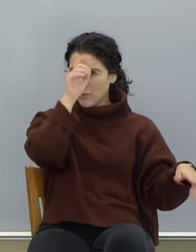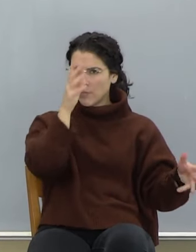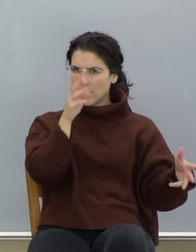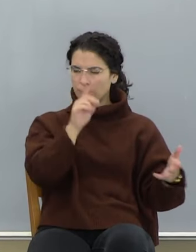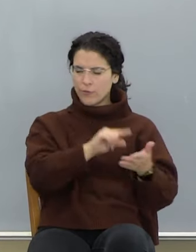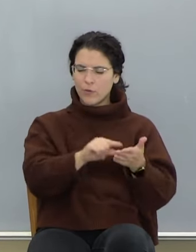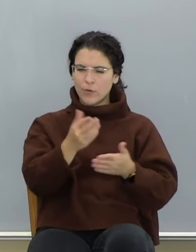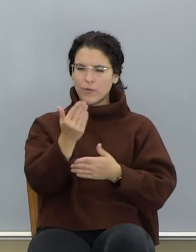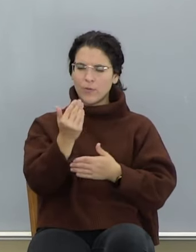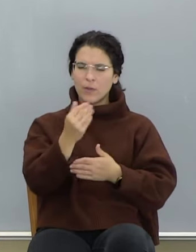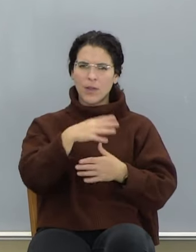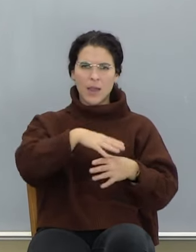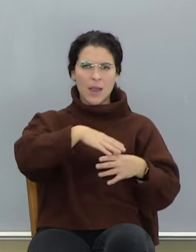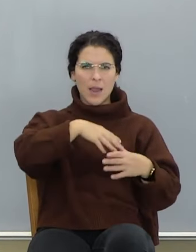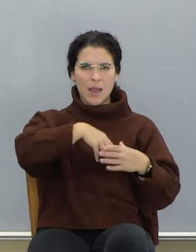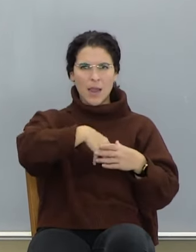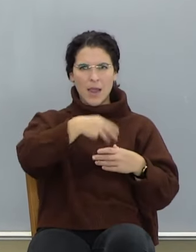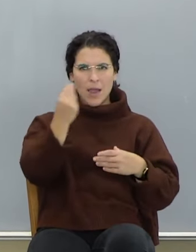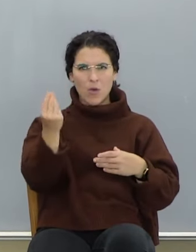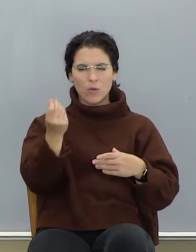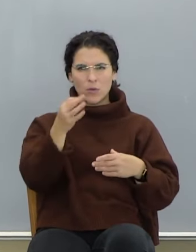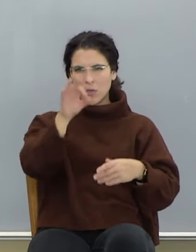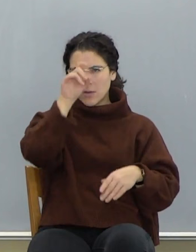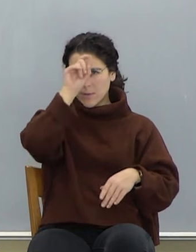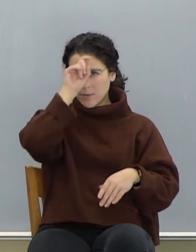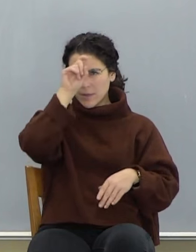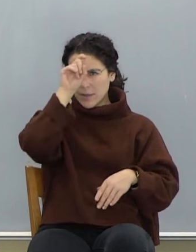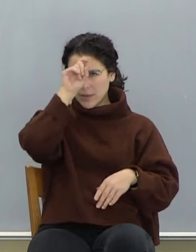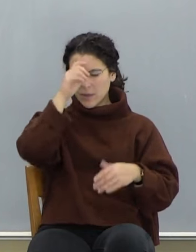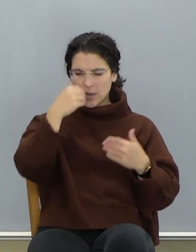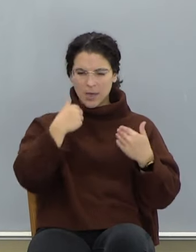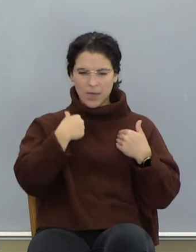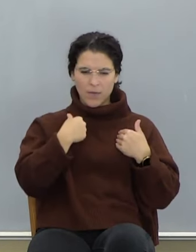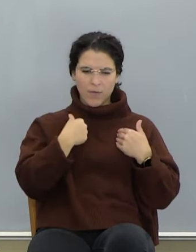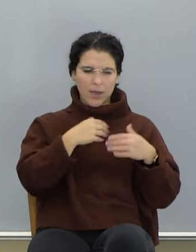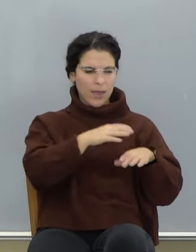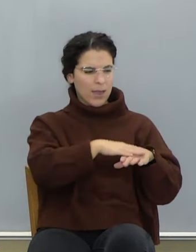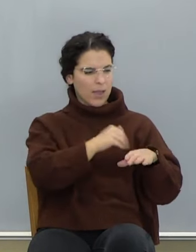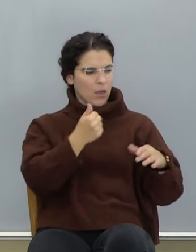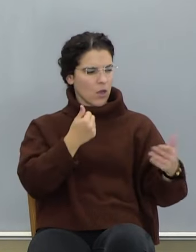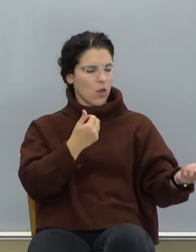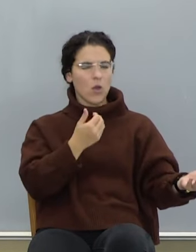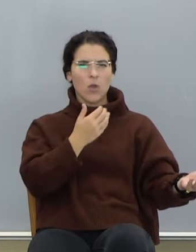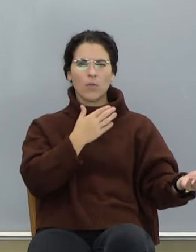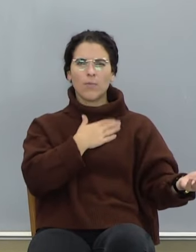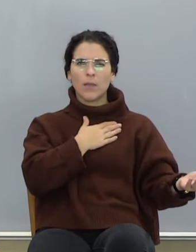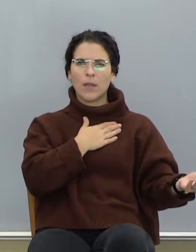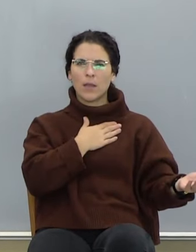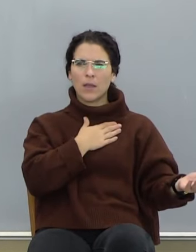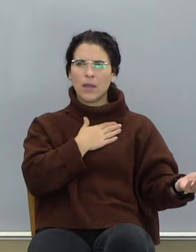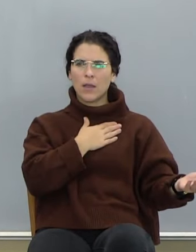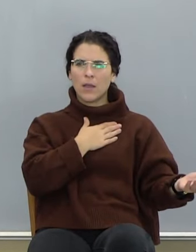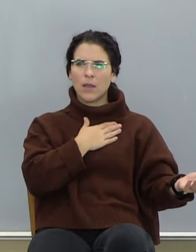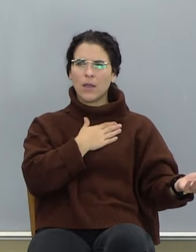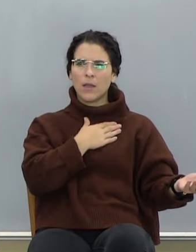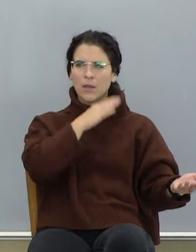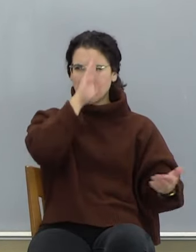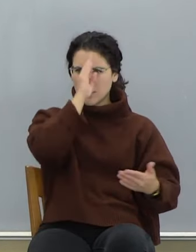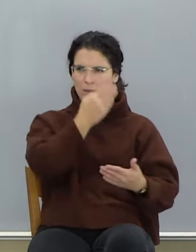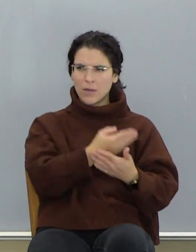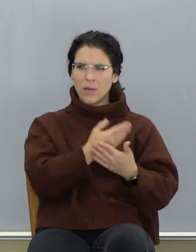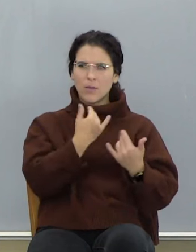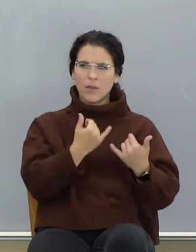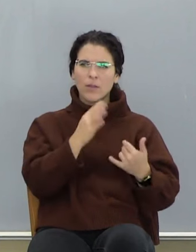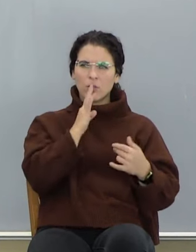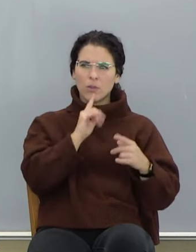15, out of Egypt have I called my who? Now that's talking